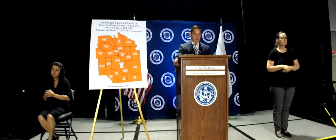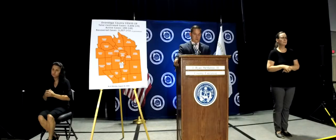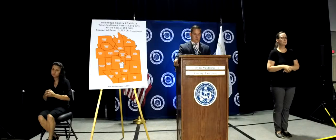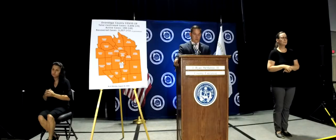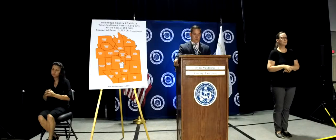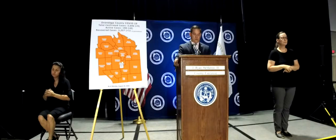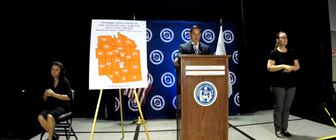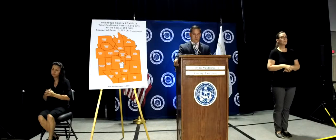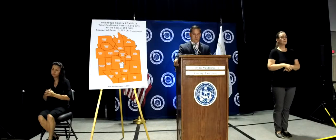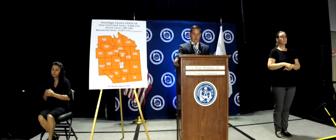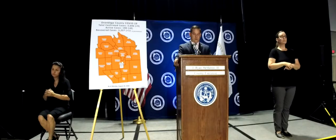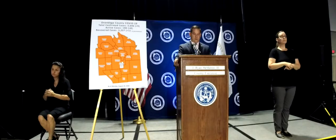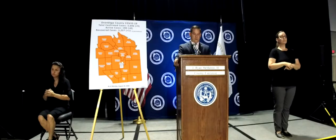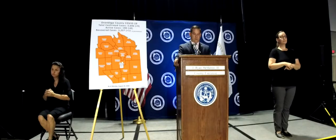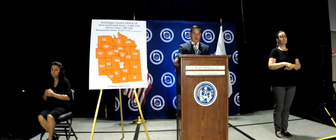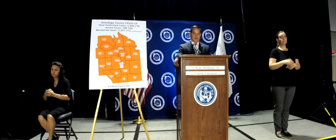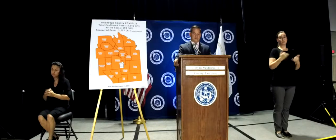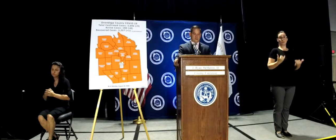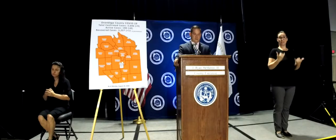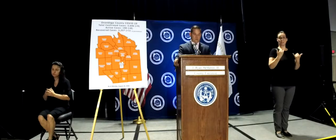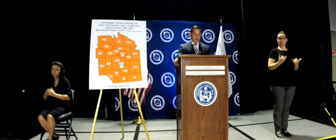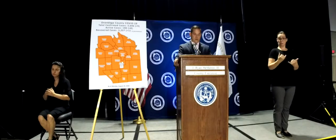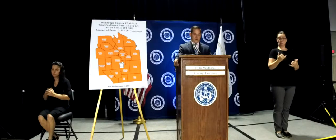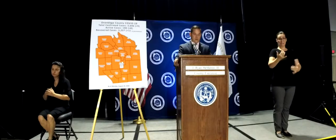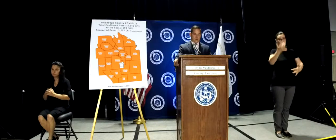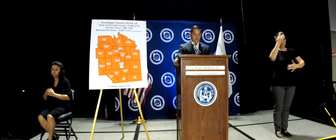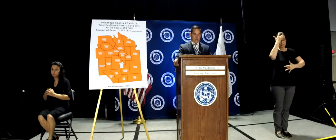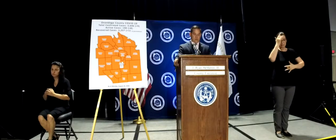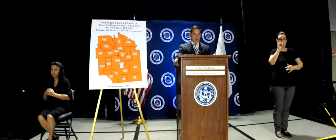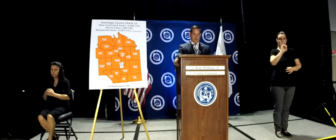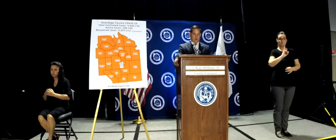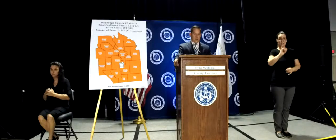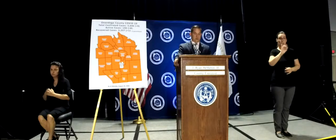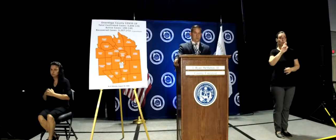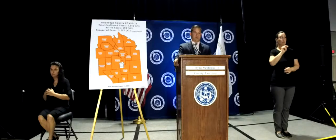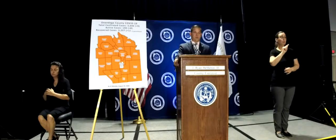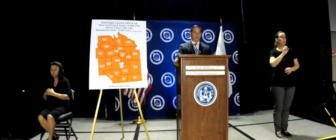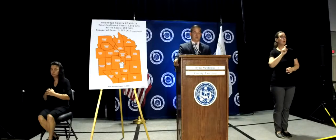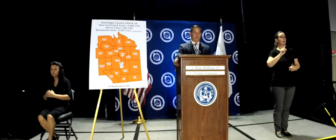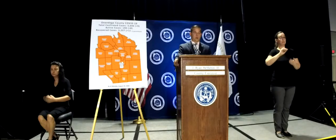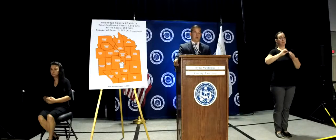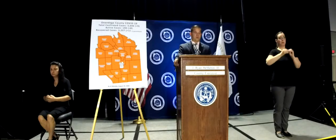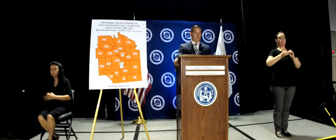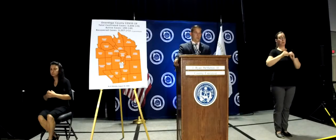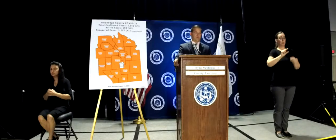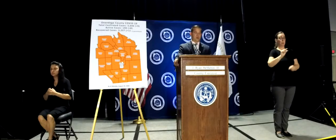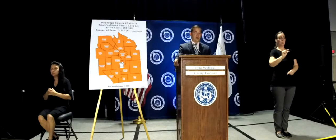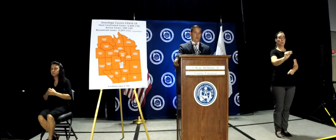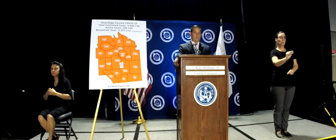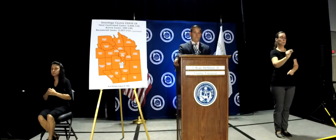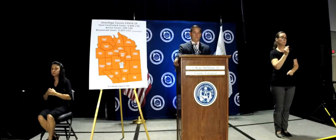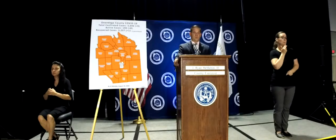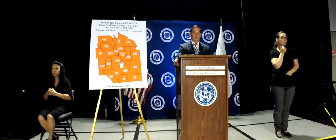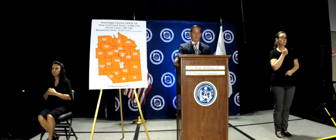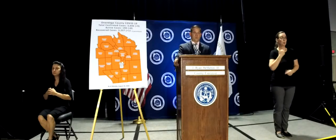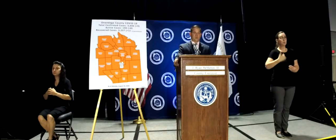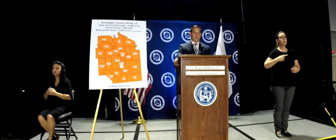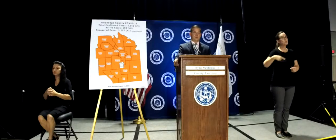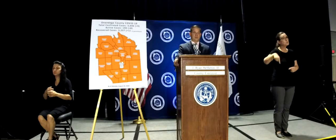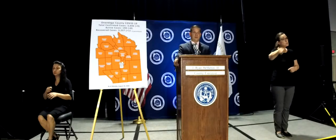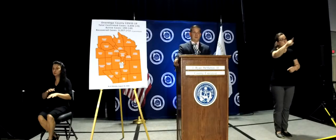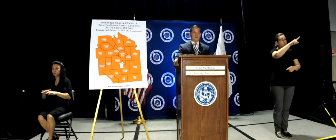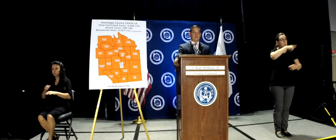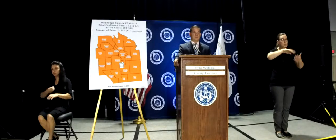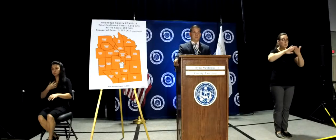rate in this community, the positivity rate in this community are something everybody should be proud of. We work very hard,